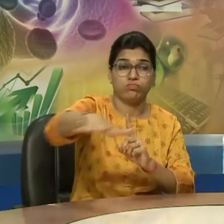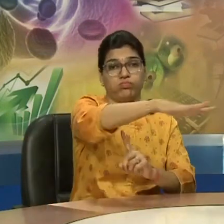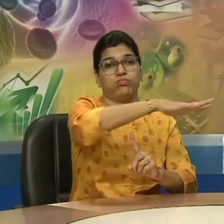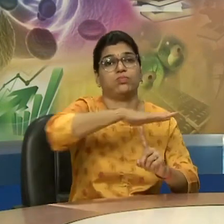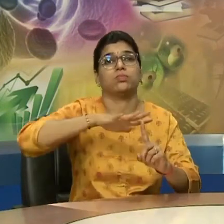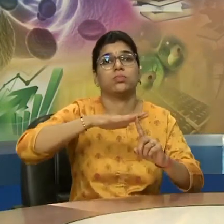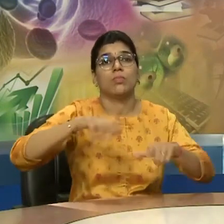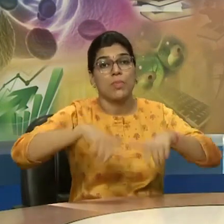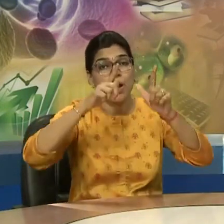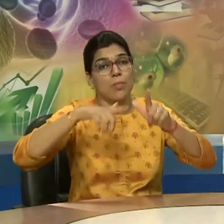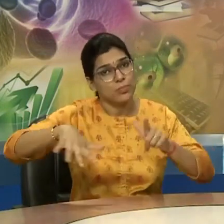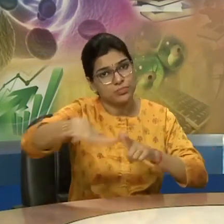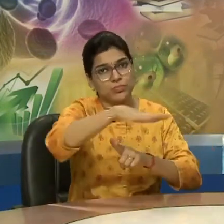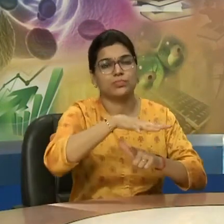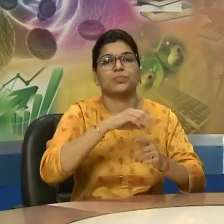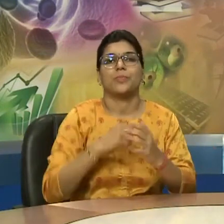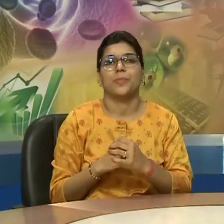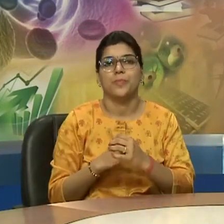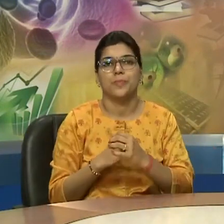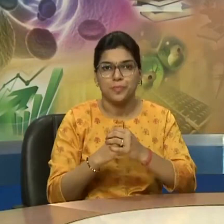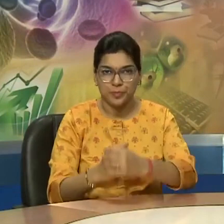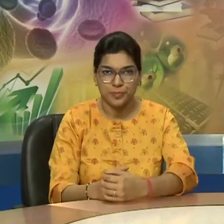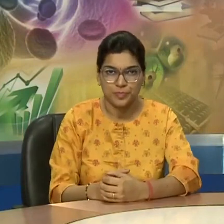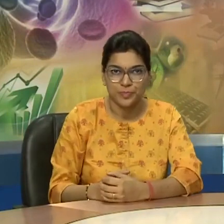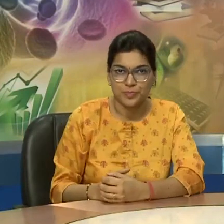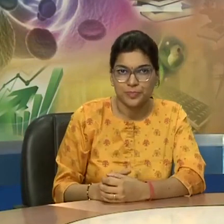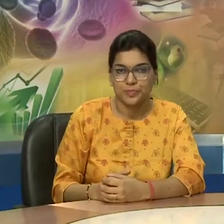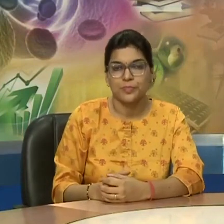was started in Himachal Pradesh in the memory of our late Prime